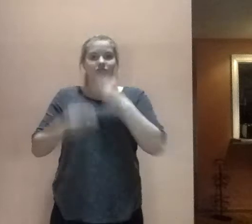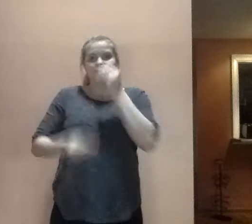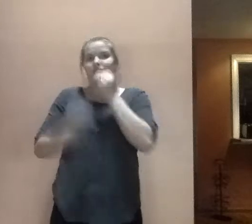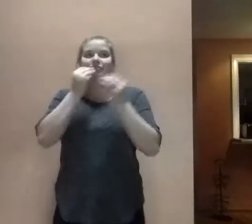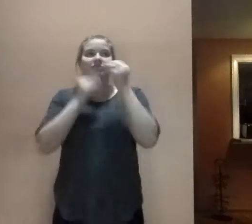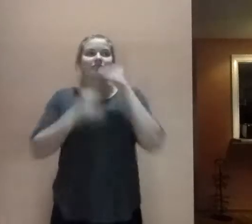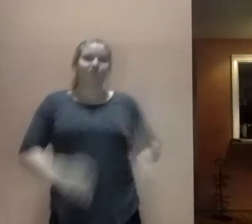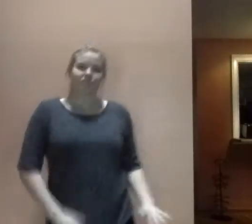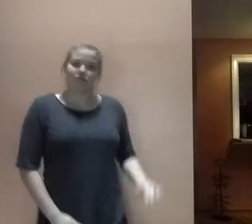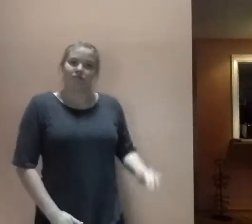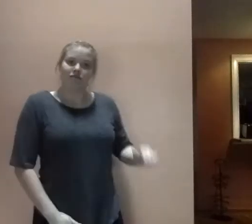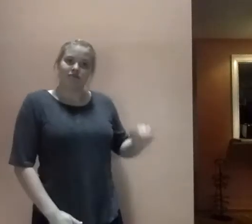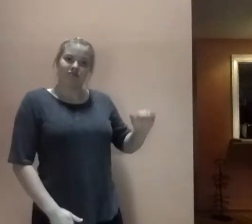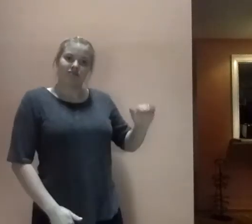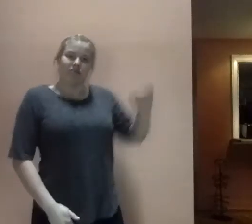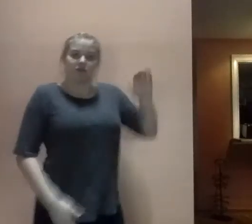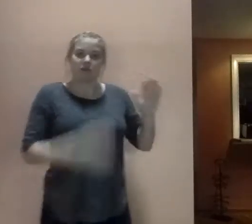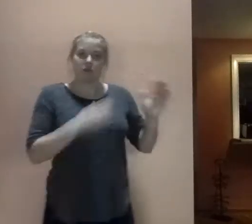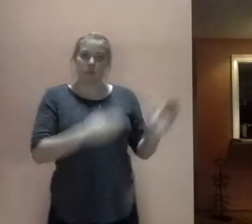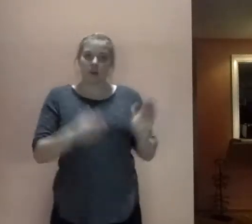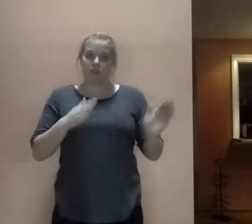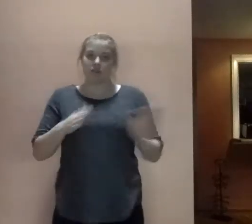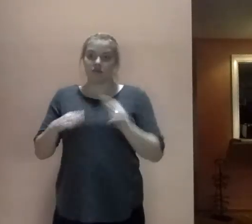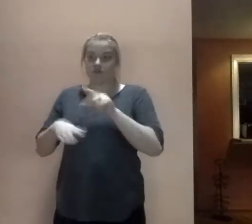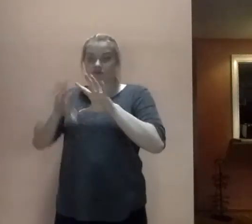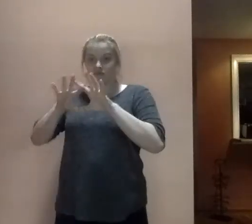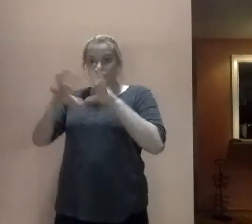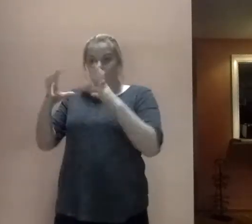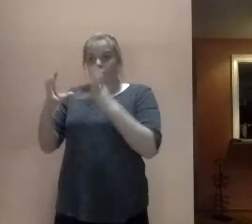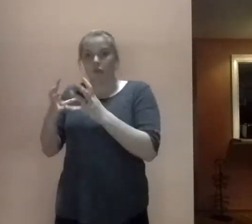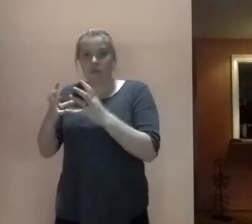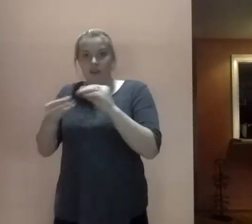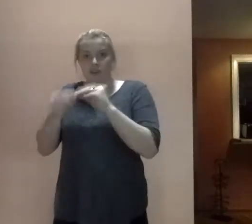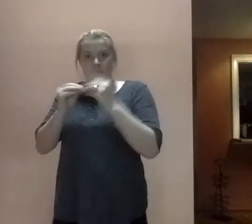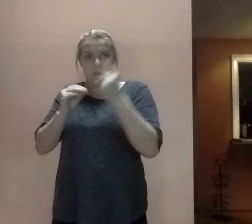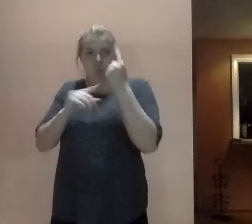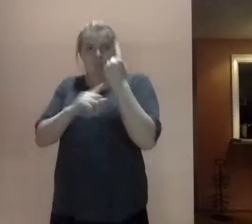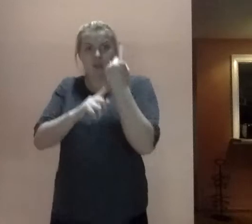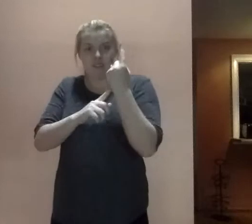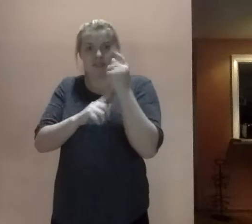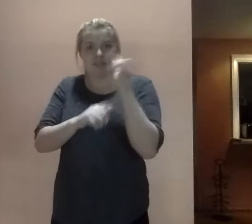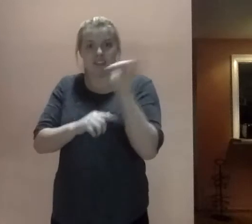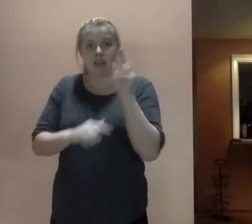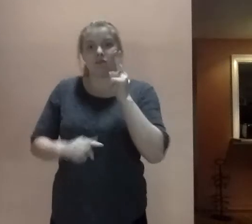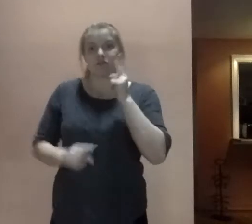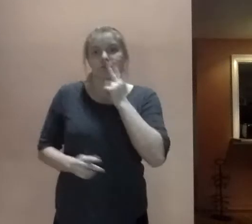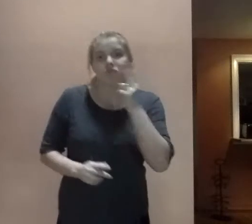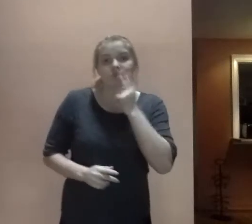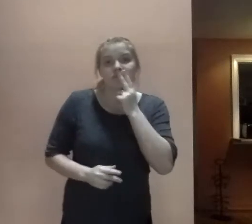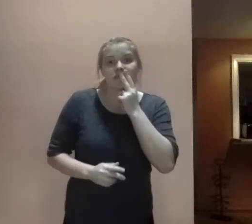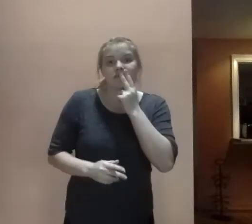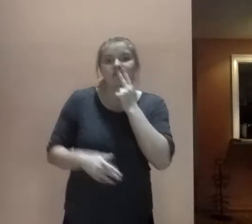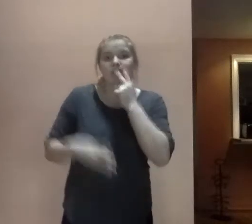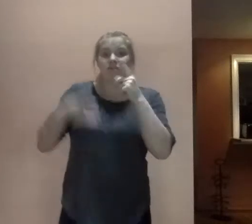Organization classifies processed meat as a Group 1 carcinogen, the same group as cigarettes, asbestos, and